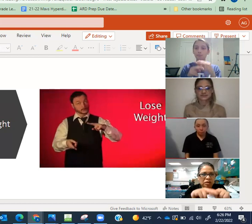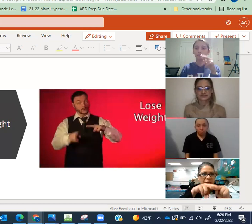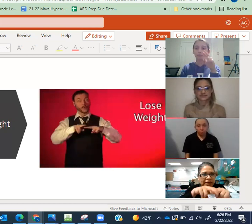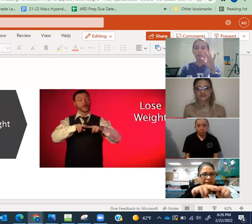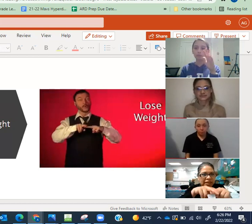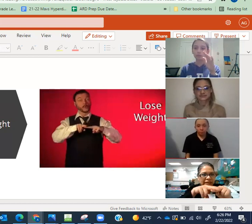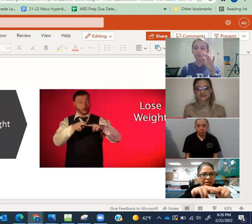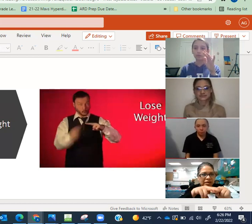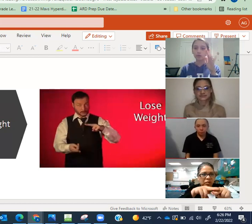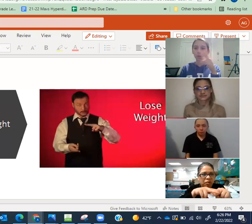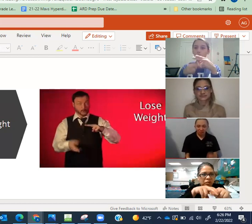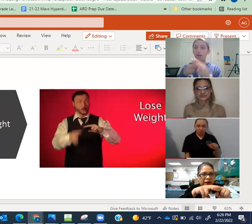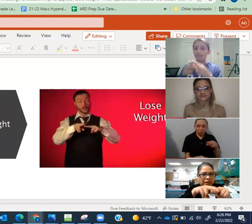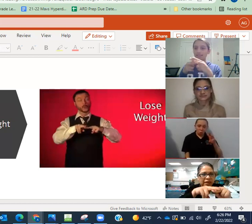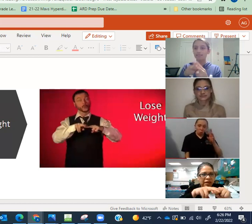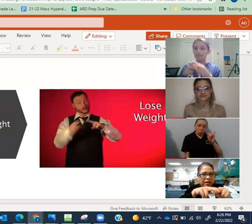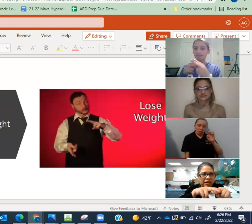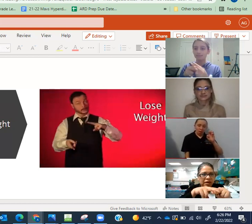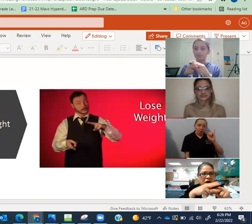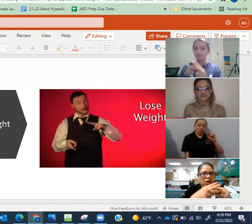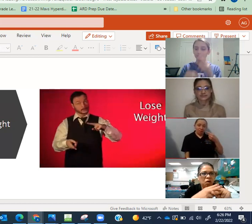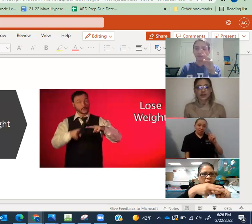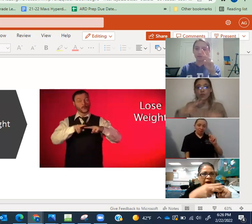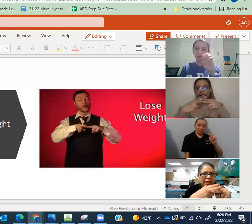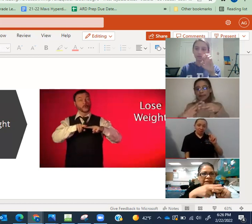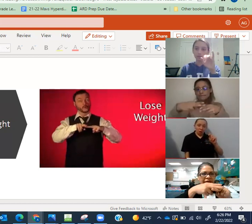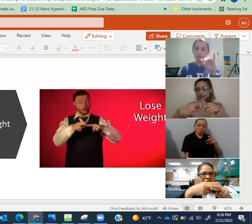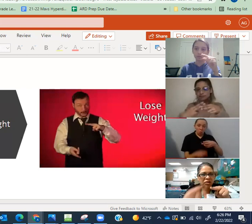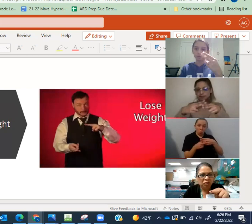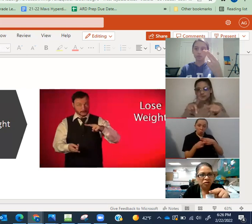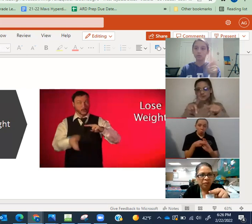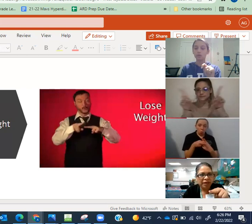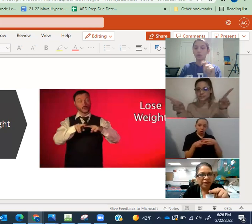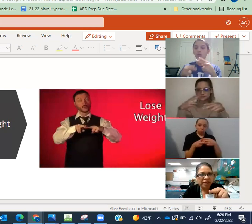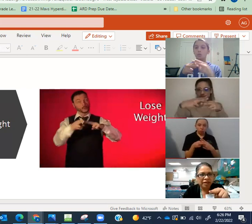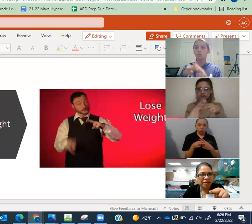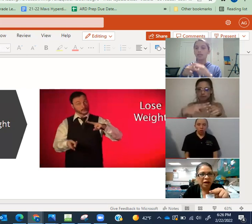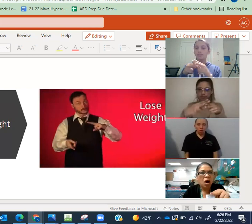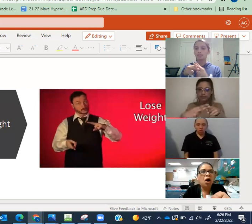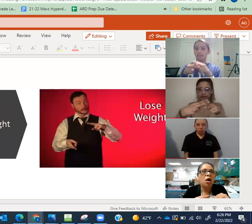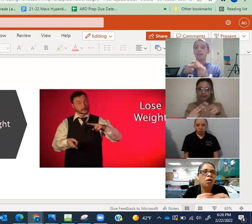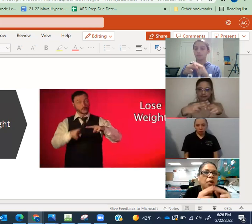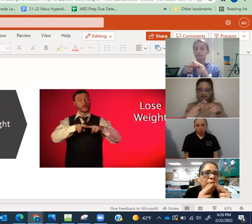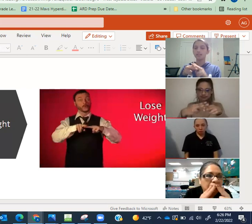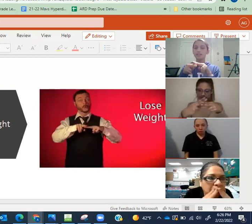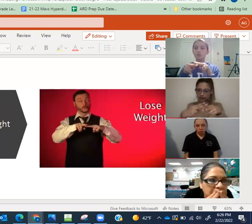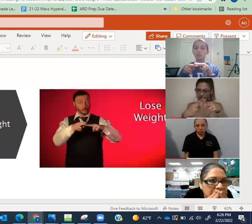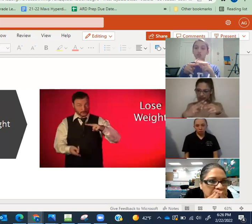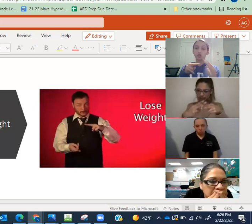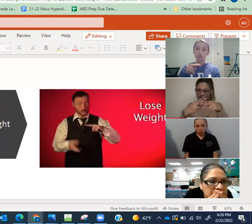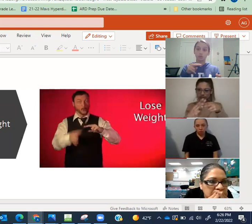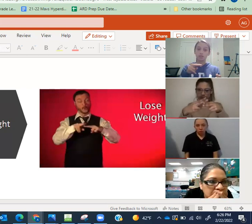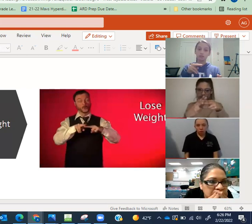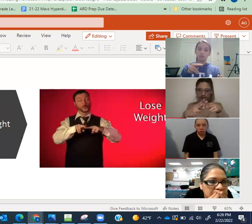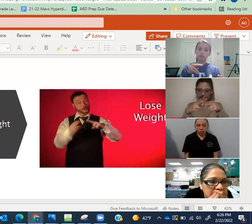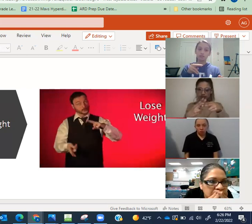So that's weight weight or weight, and so lose weight. is like, yeah, like this, and so then